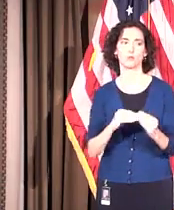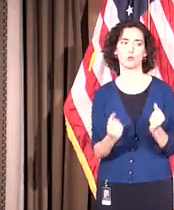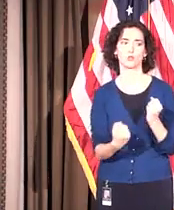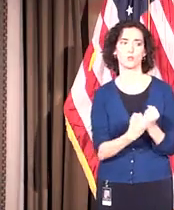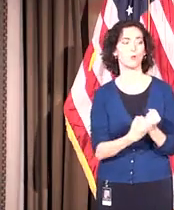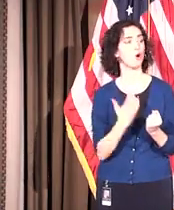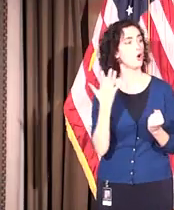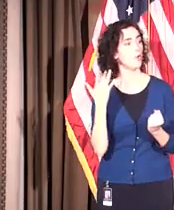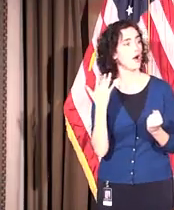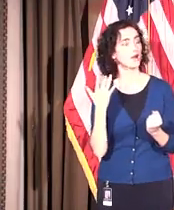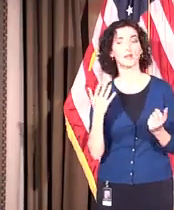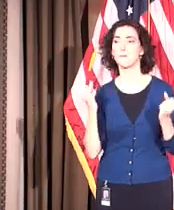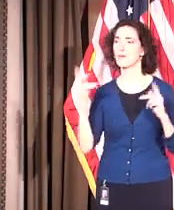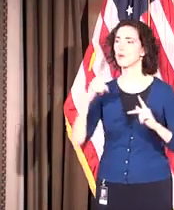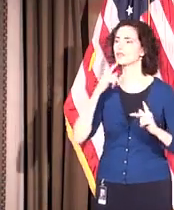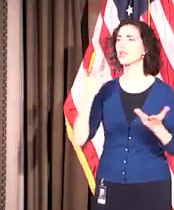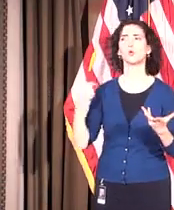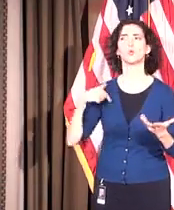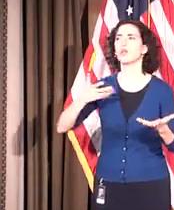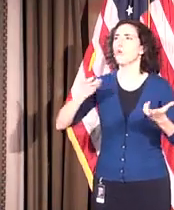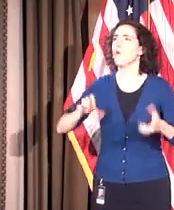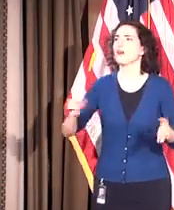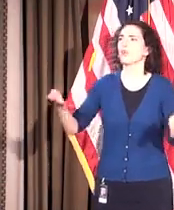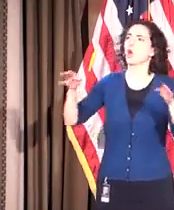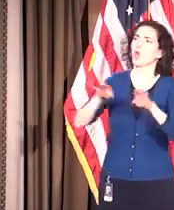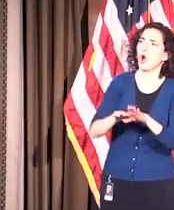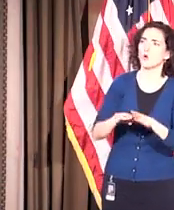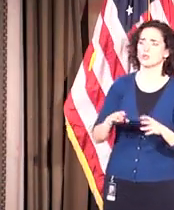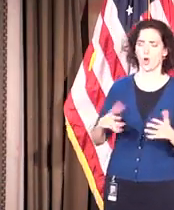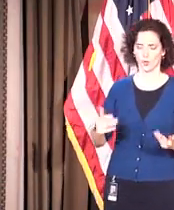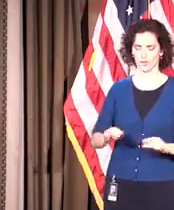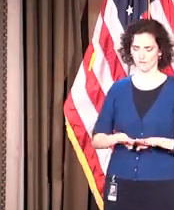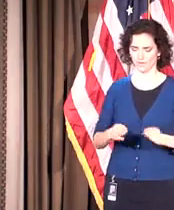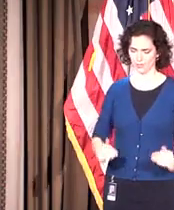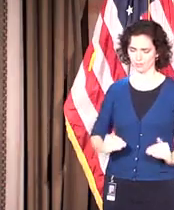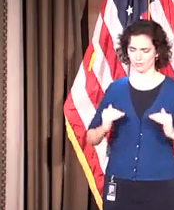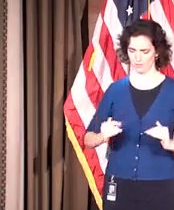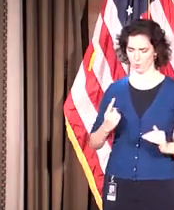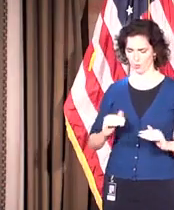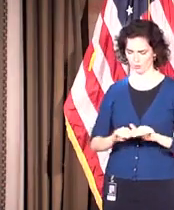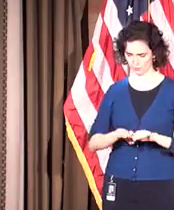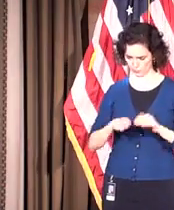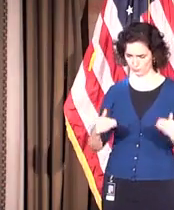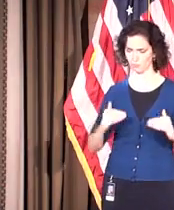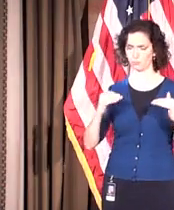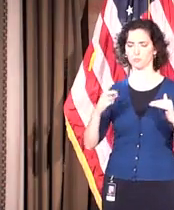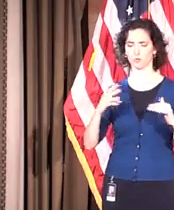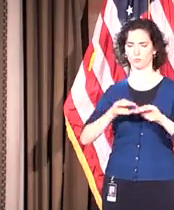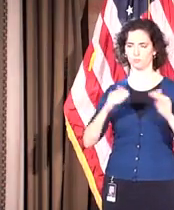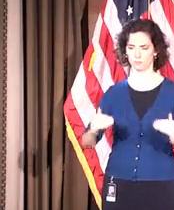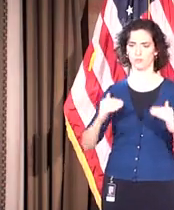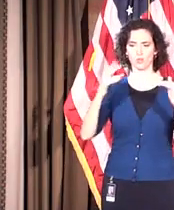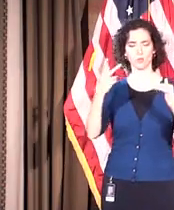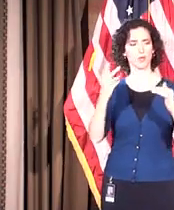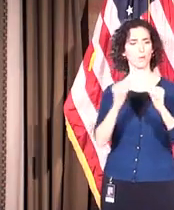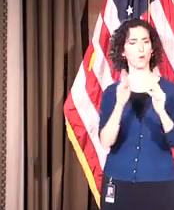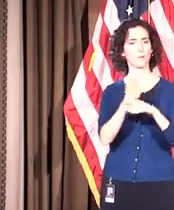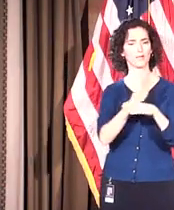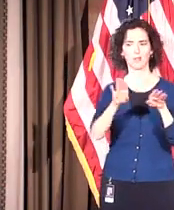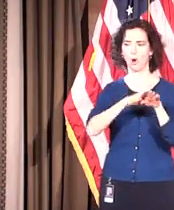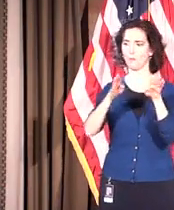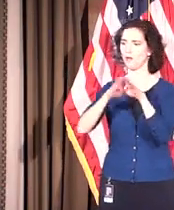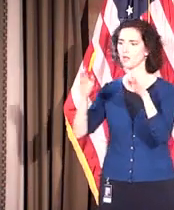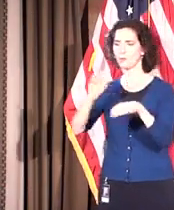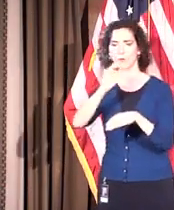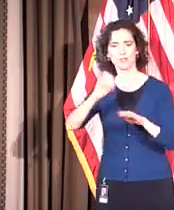really don't want to go backwards. We got to phase 3. We've got more businesses open, and they're opening to a greater